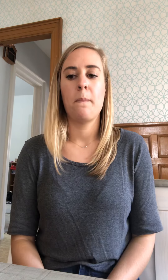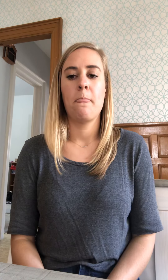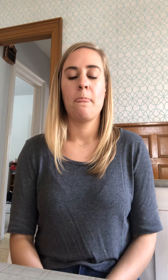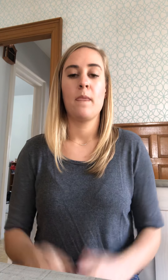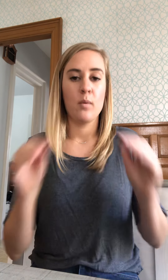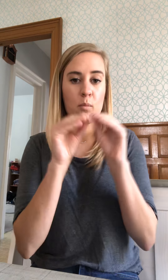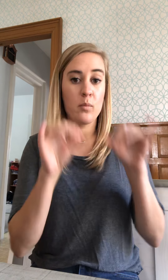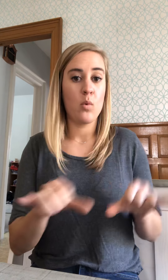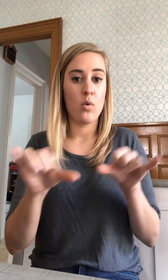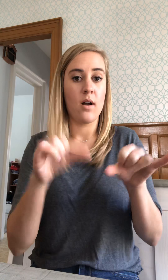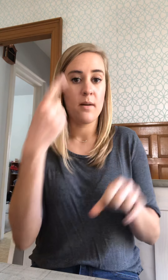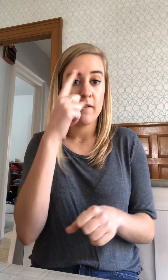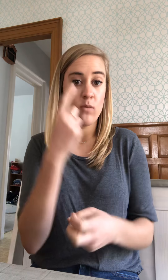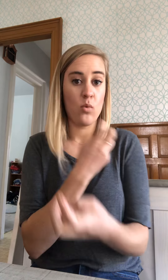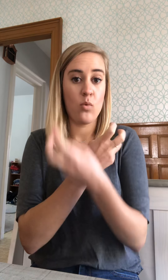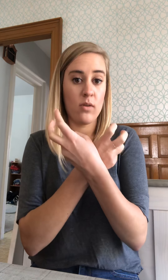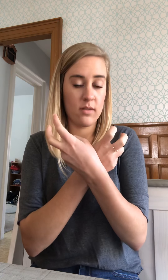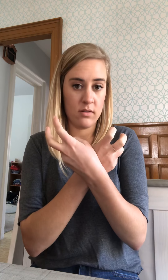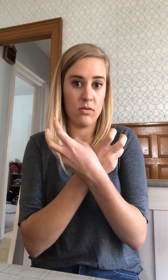in orthopedic fractures, but we still use it in